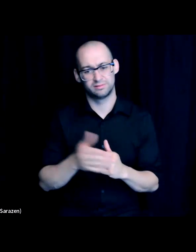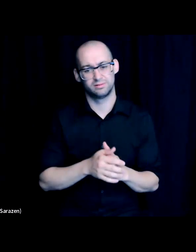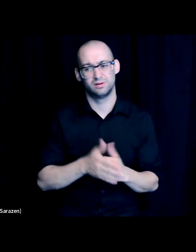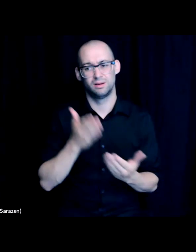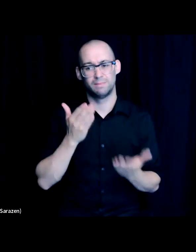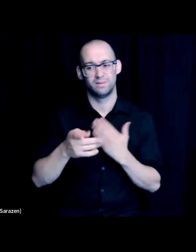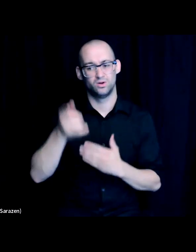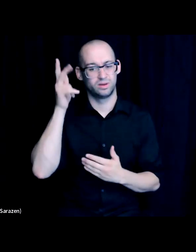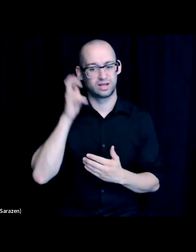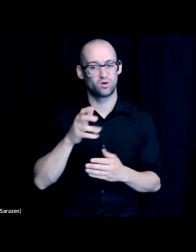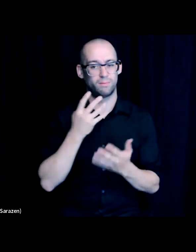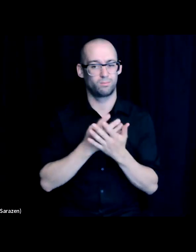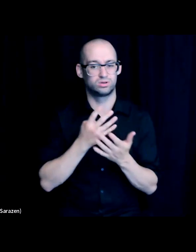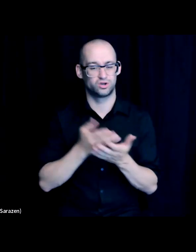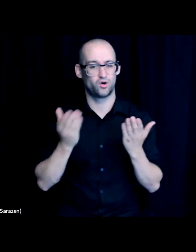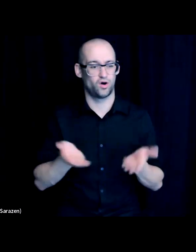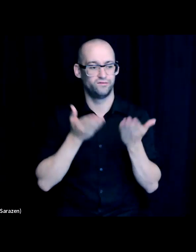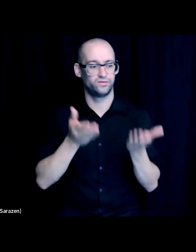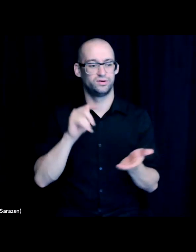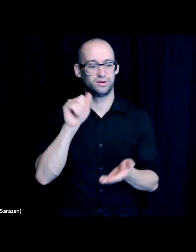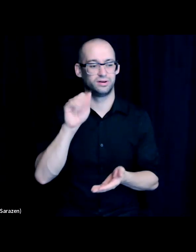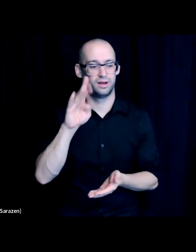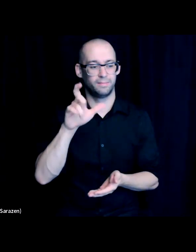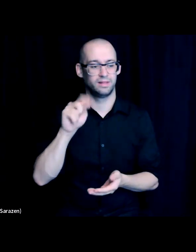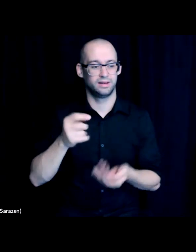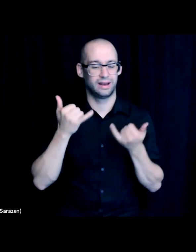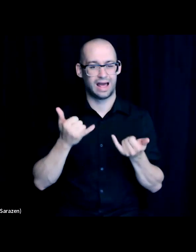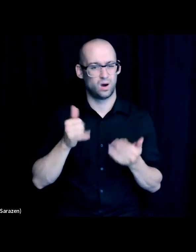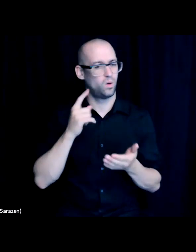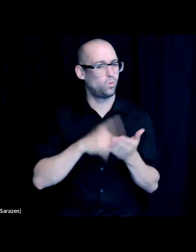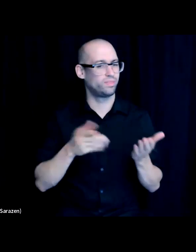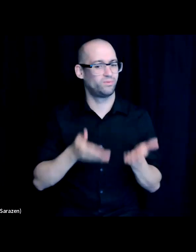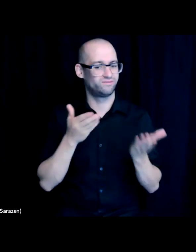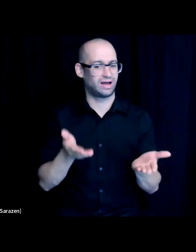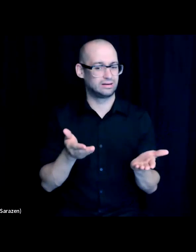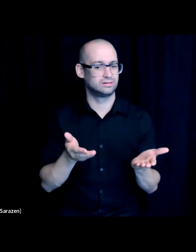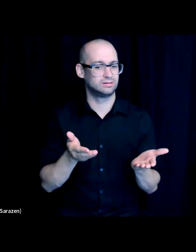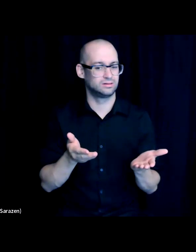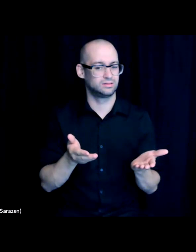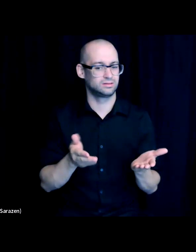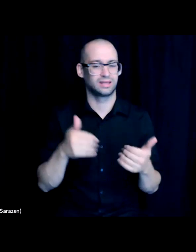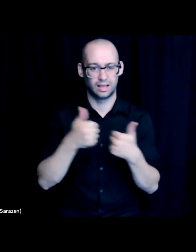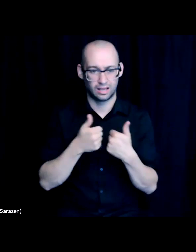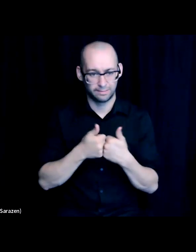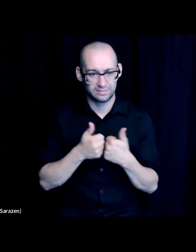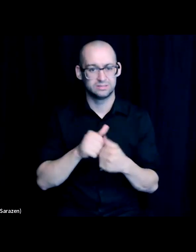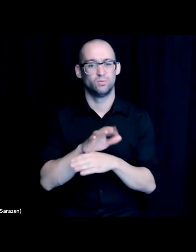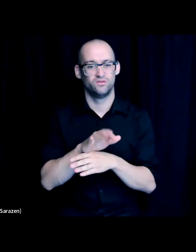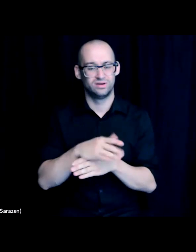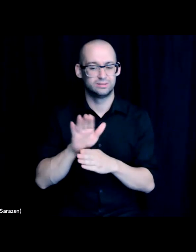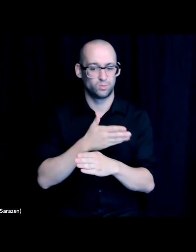system offers tablets now, but what do they provide on the tablets? I'll tell you what they provide. I had one of them. They provide games, movies,